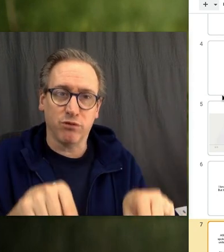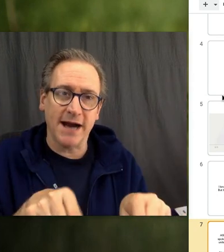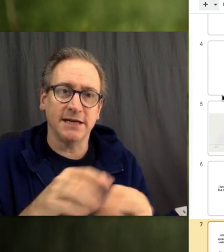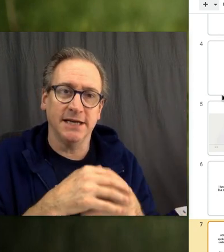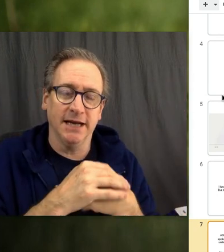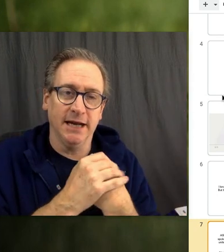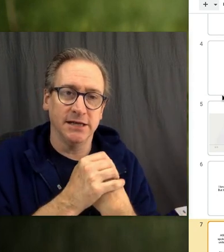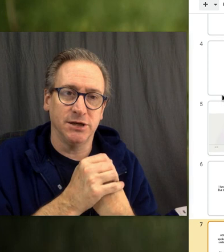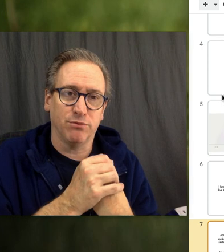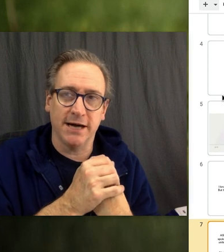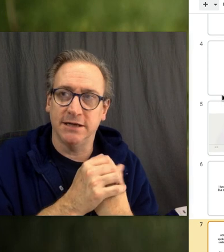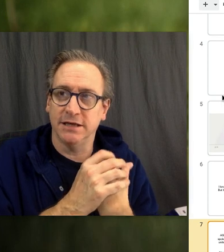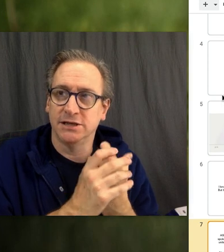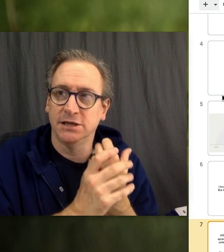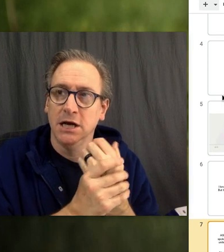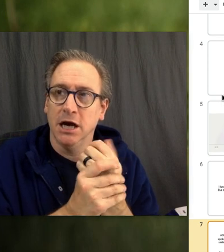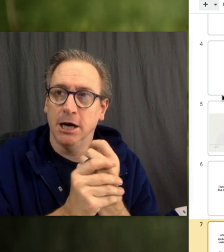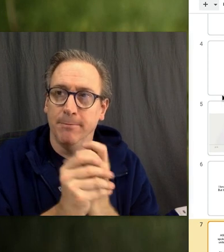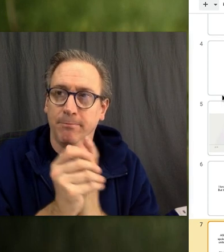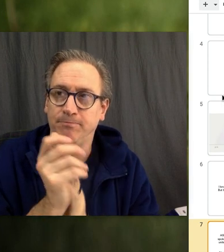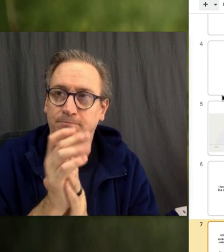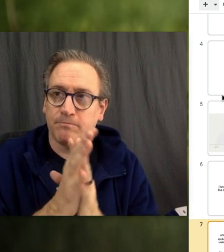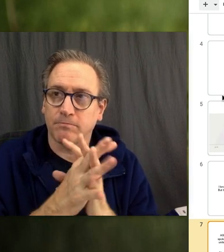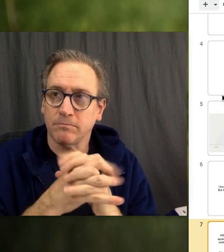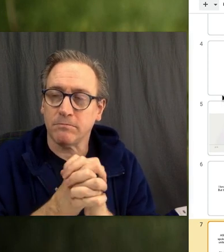of practicing it is to practice